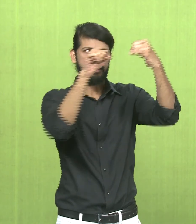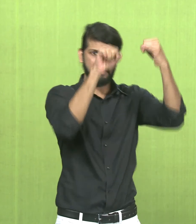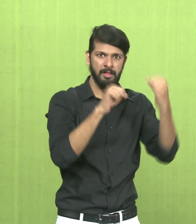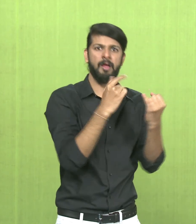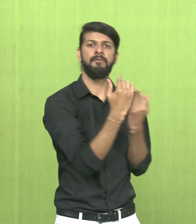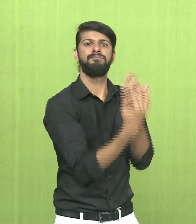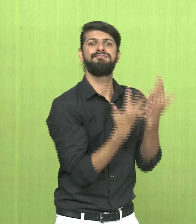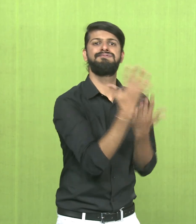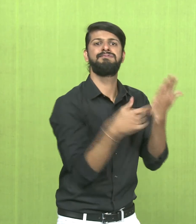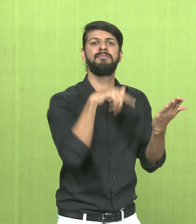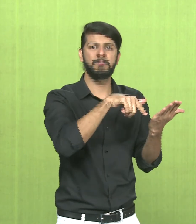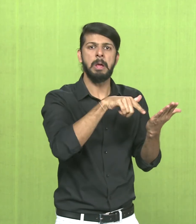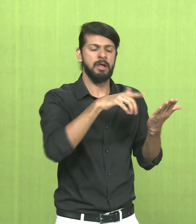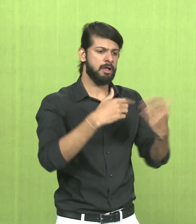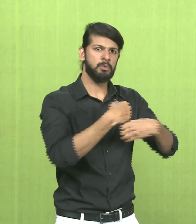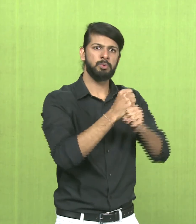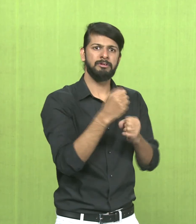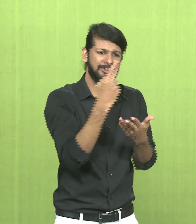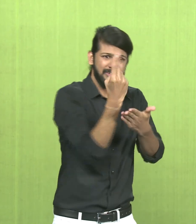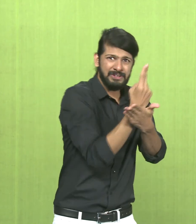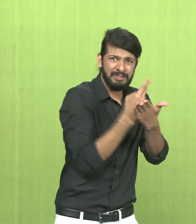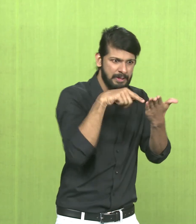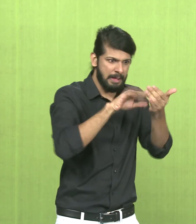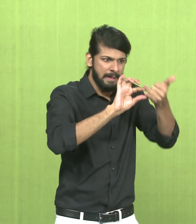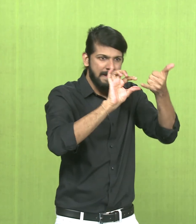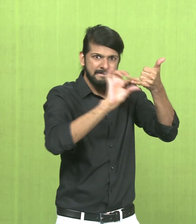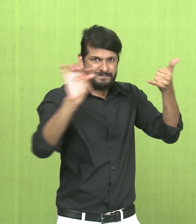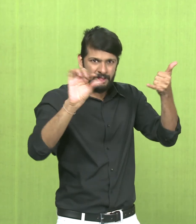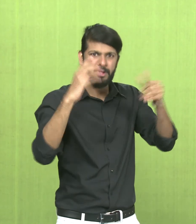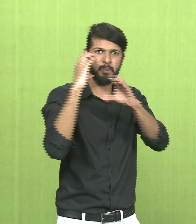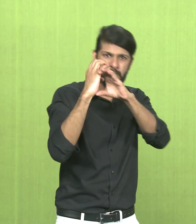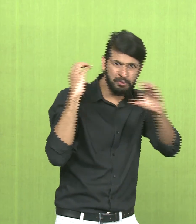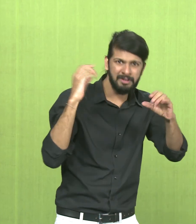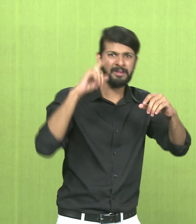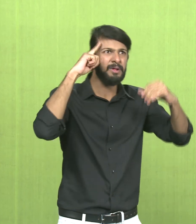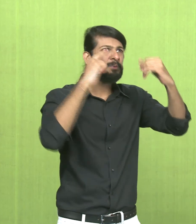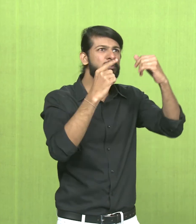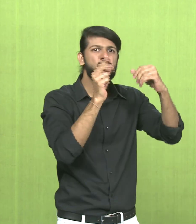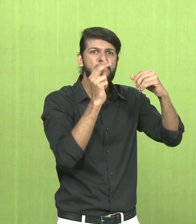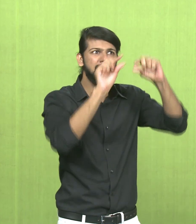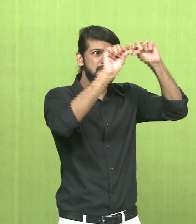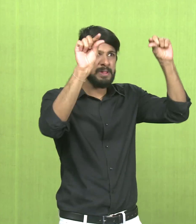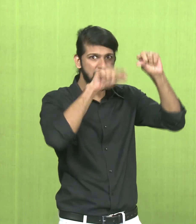These two specific kinds of woods were the only woods used and placed inside a